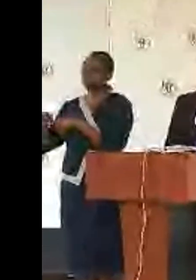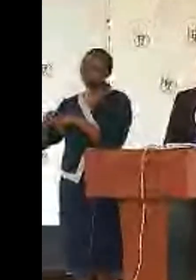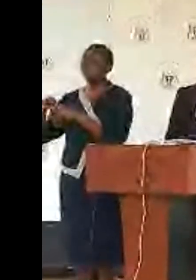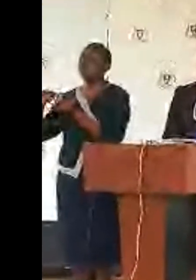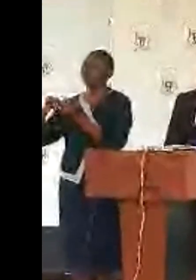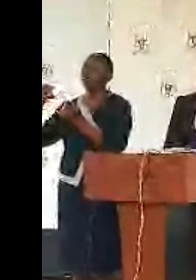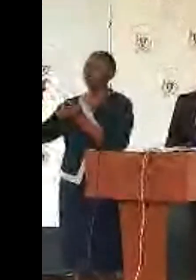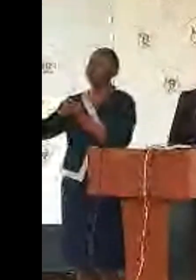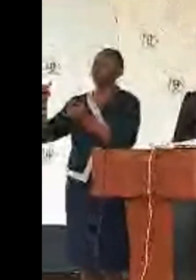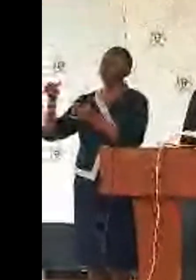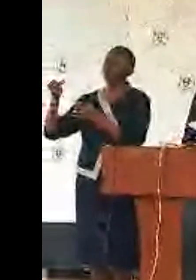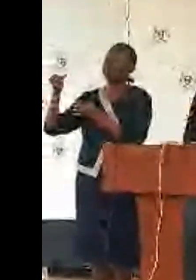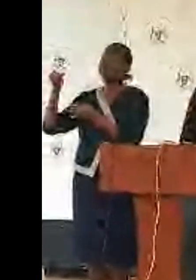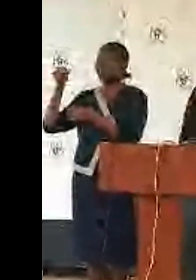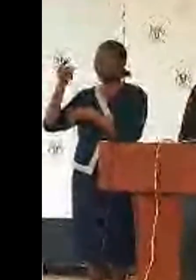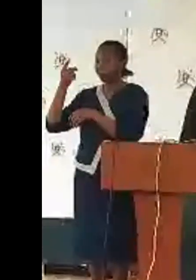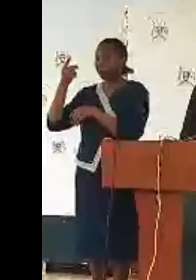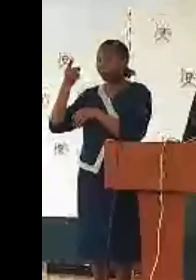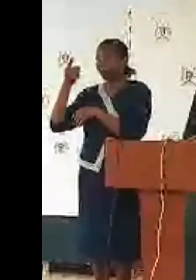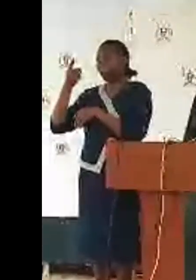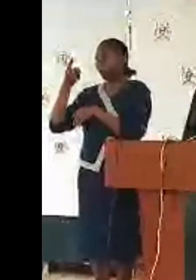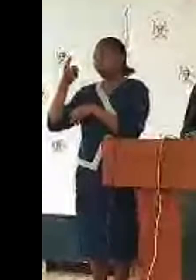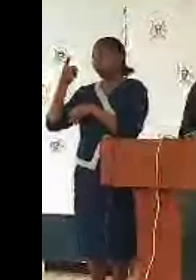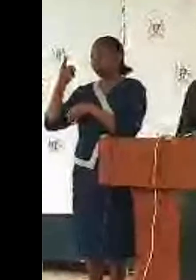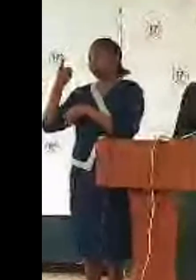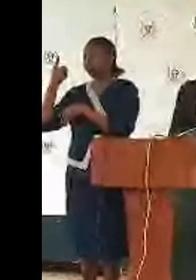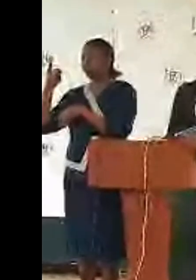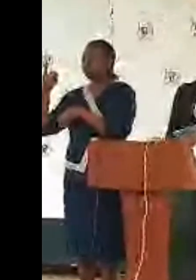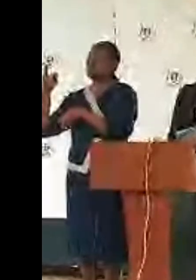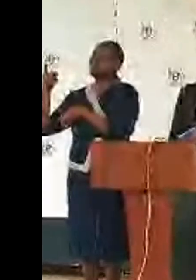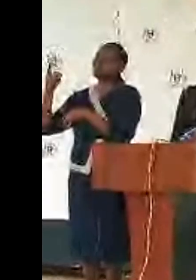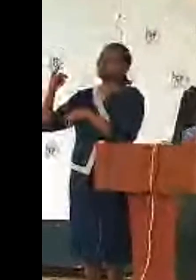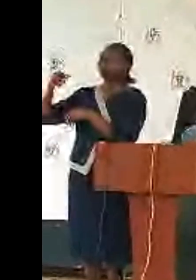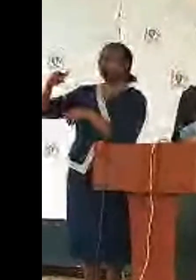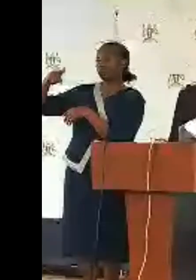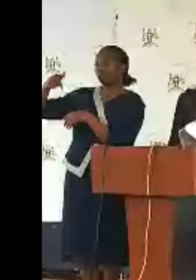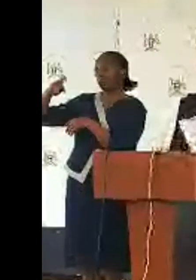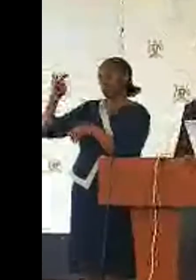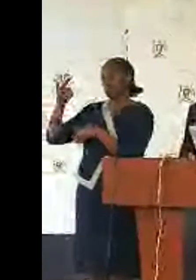tuwandisizaayo abayizi emitwalo 19 okulukunga okusobamu.